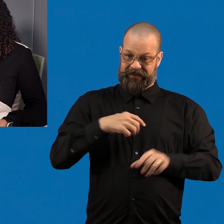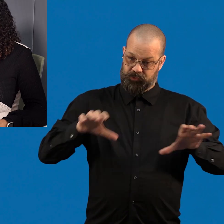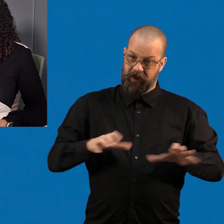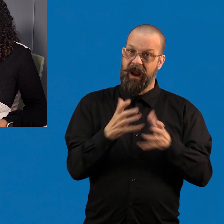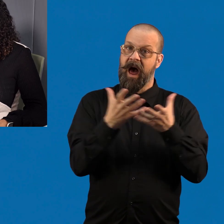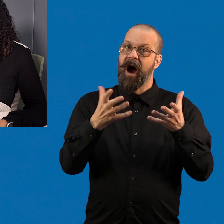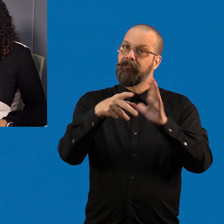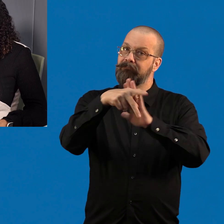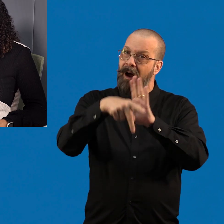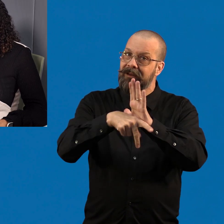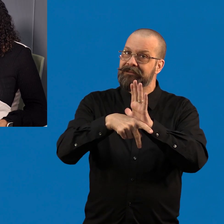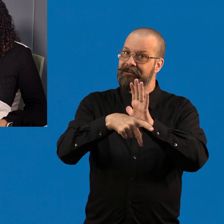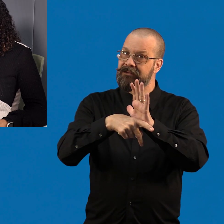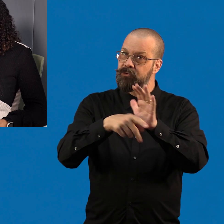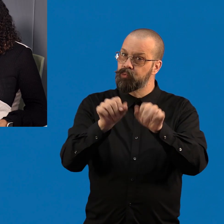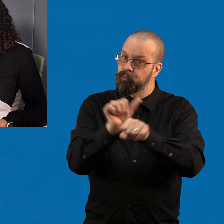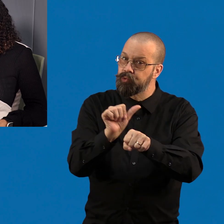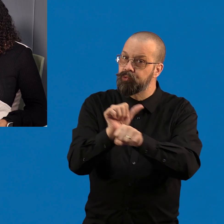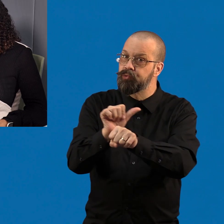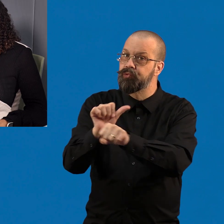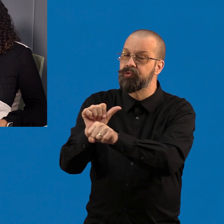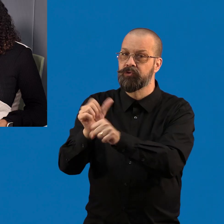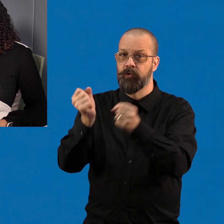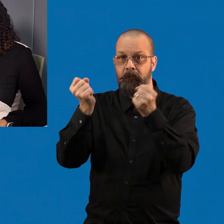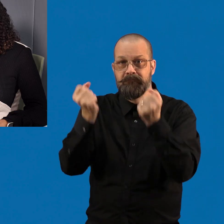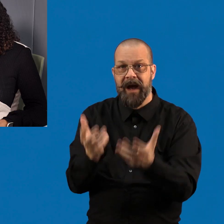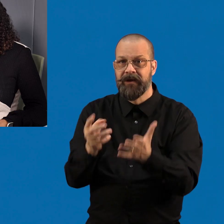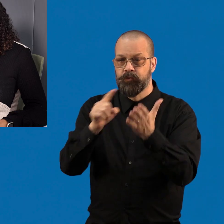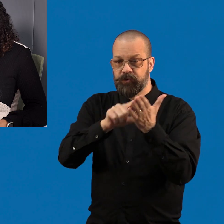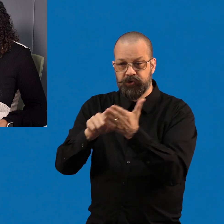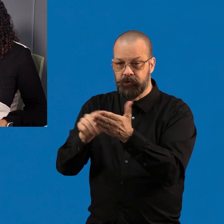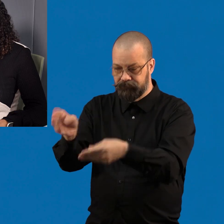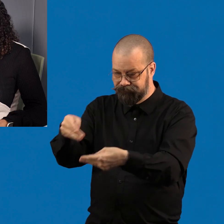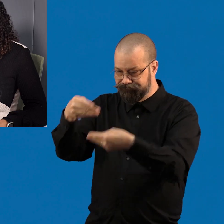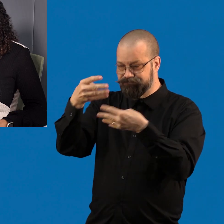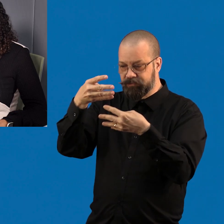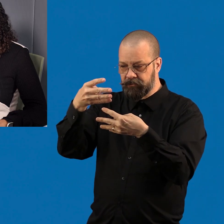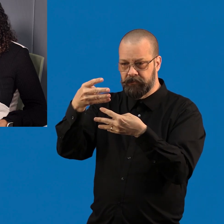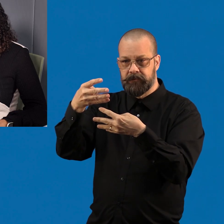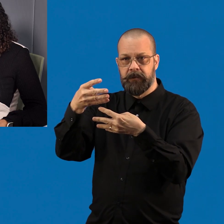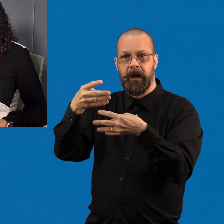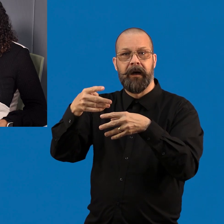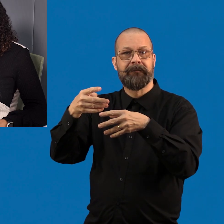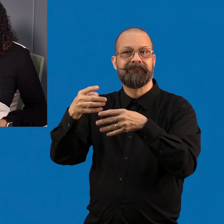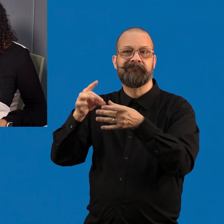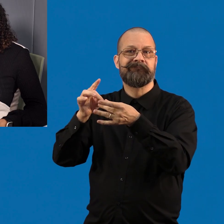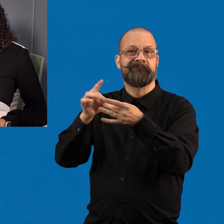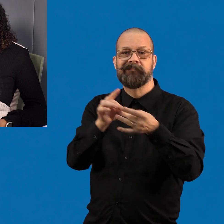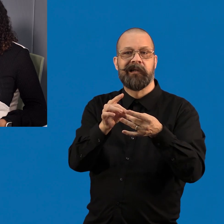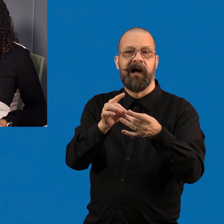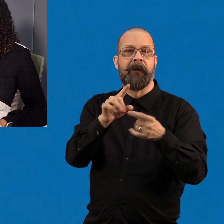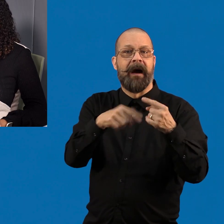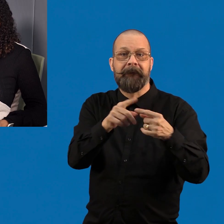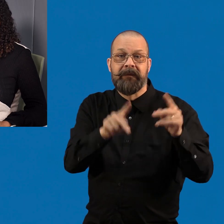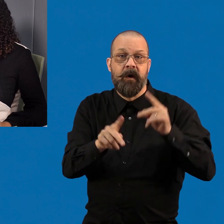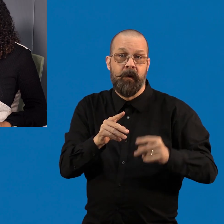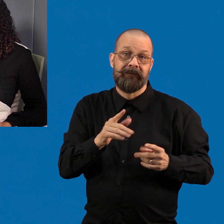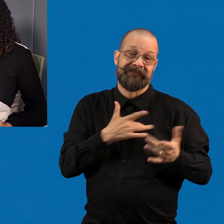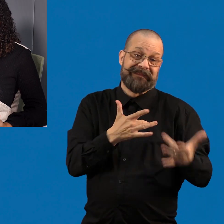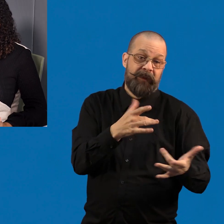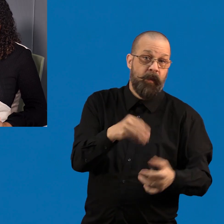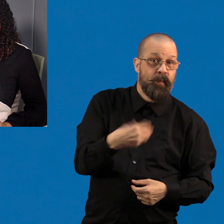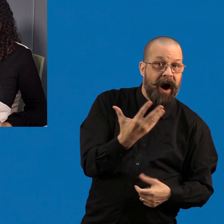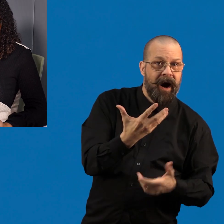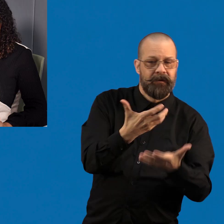policy work. And so there are so many research results that are based on people from